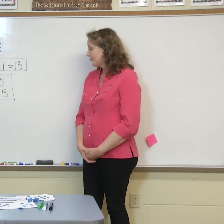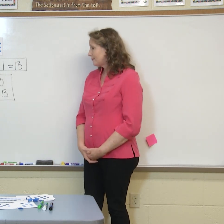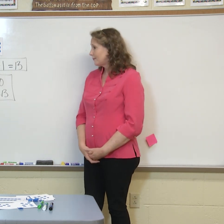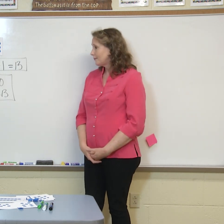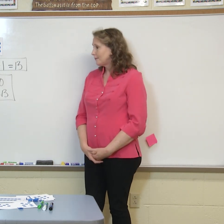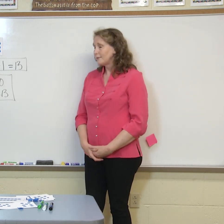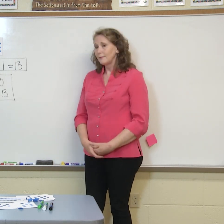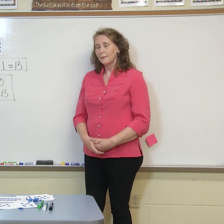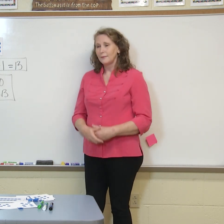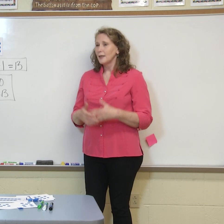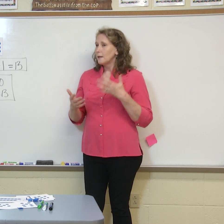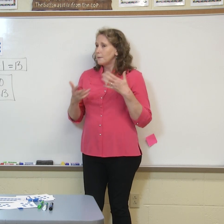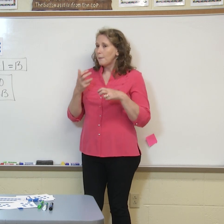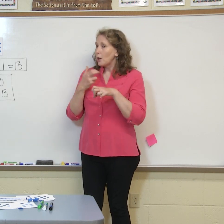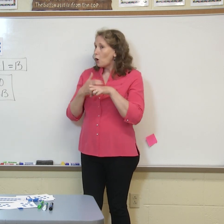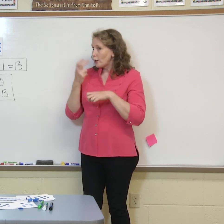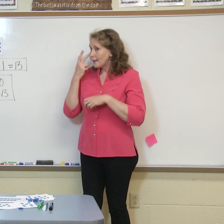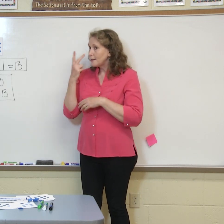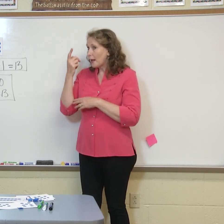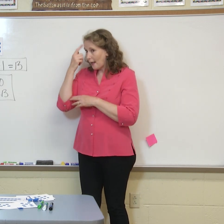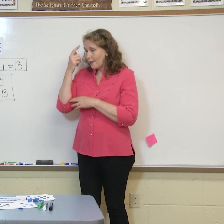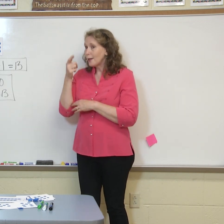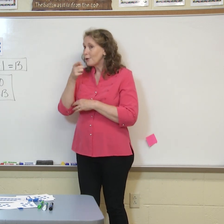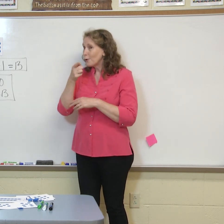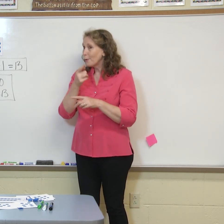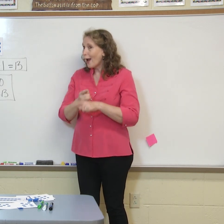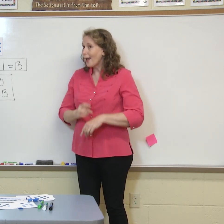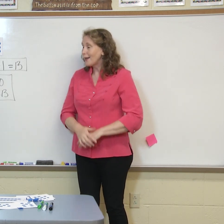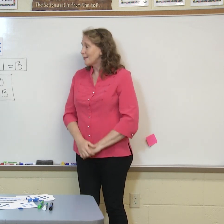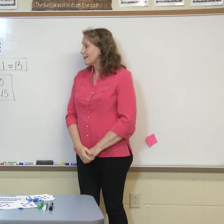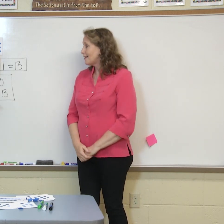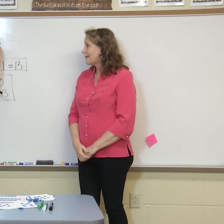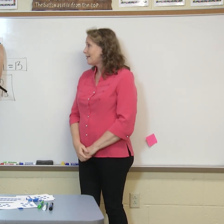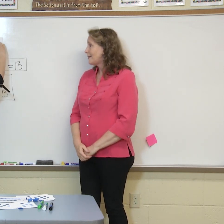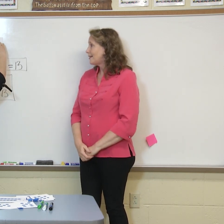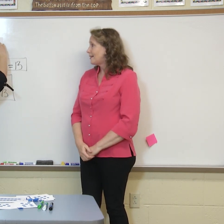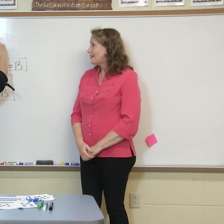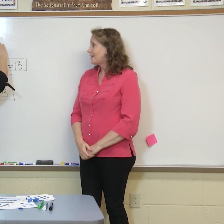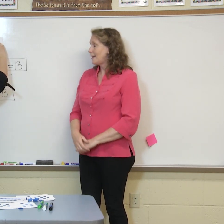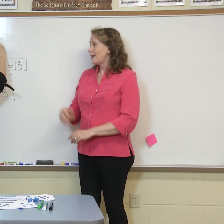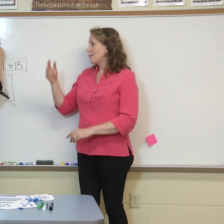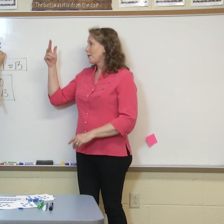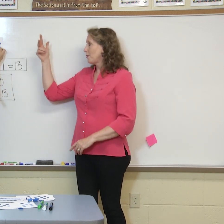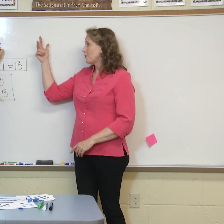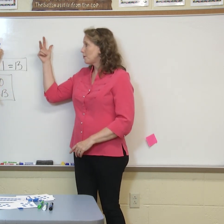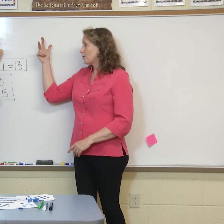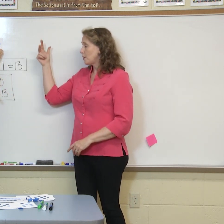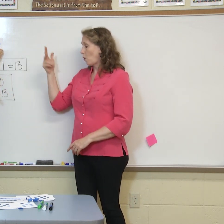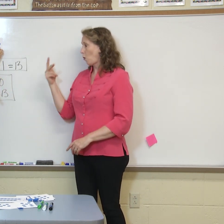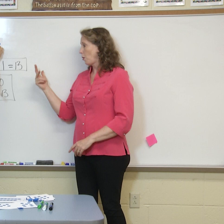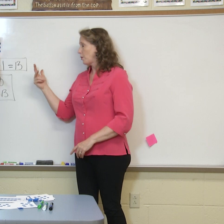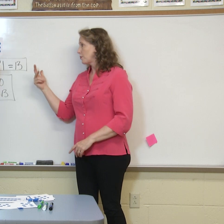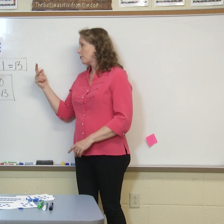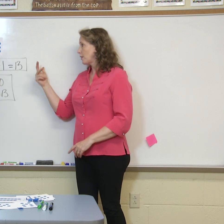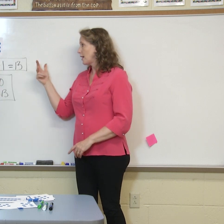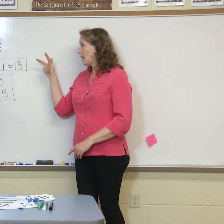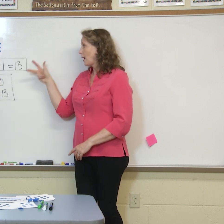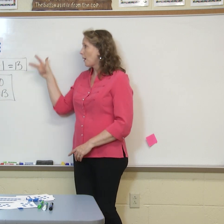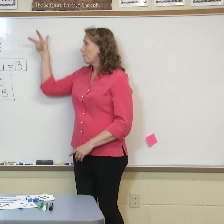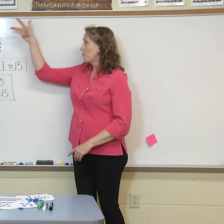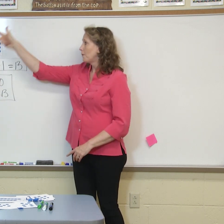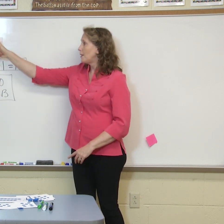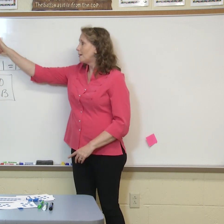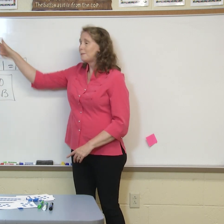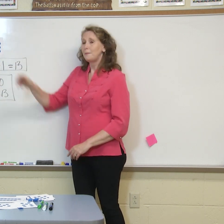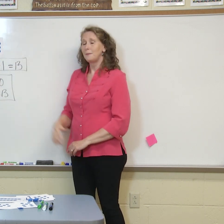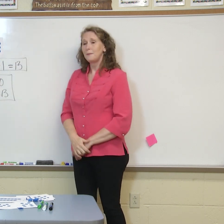That way might be hard to see, but I believe you're right. You could take these 3, or even these 3, and slide them over